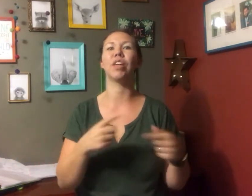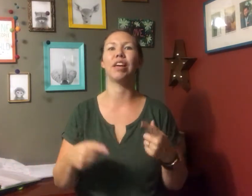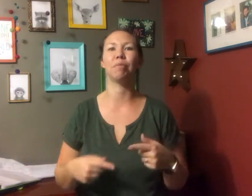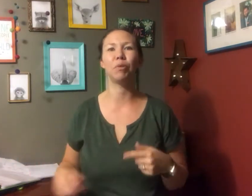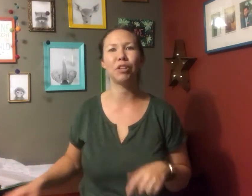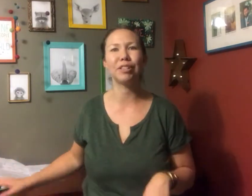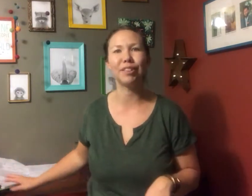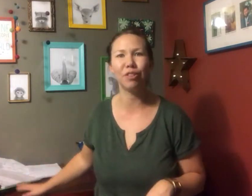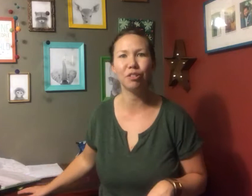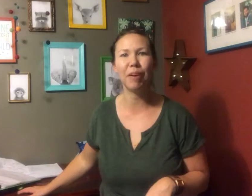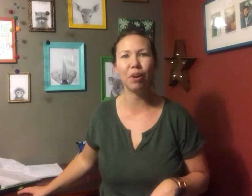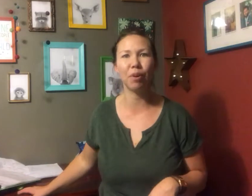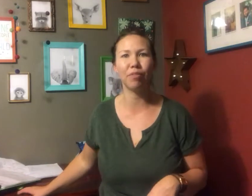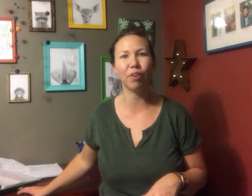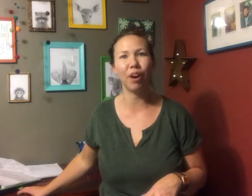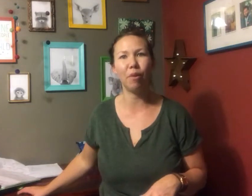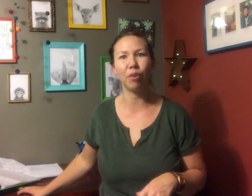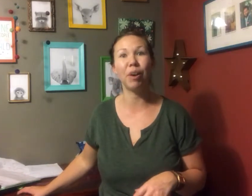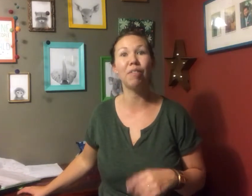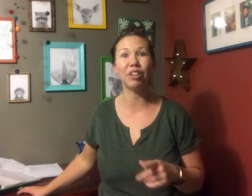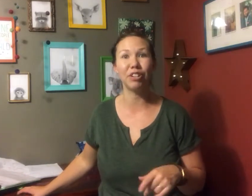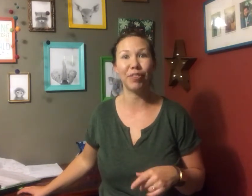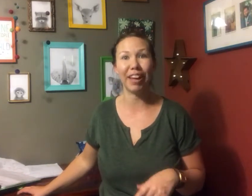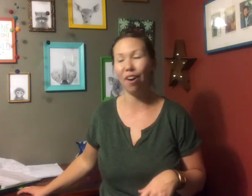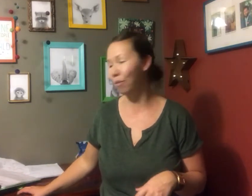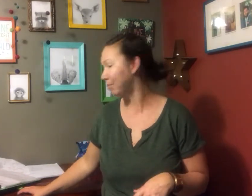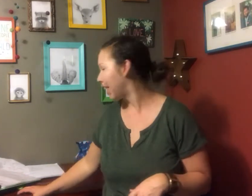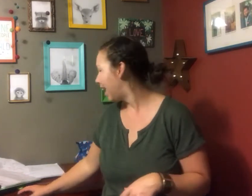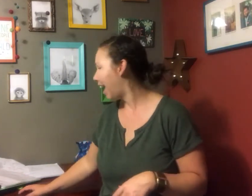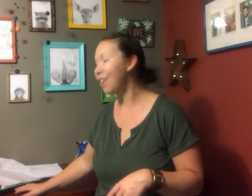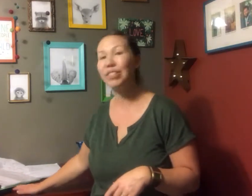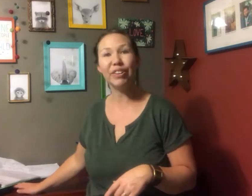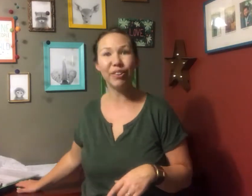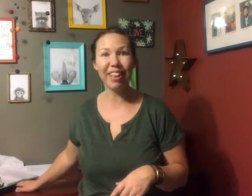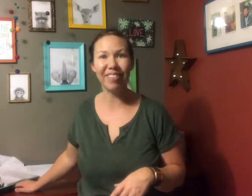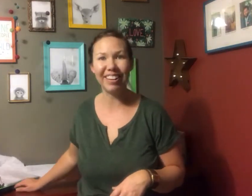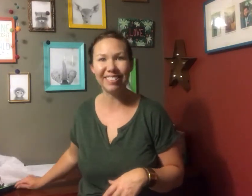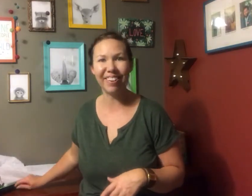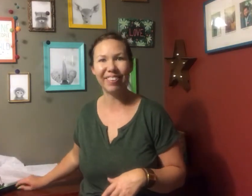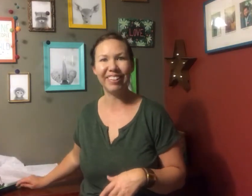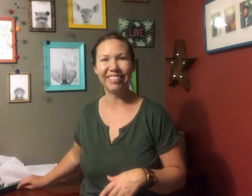hand motions. So just make it work for whatever you're doing at home. So enjoy that one. It's a fun one.